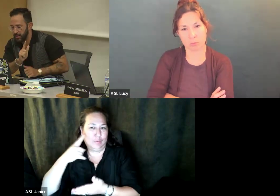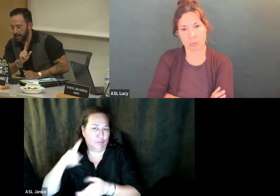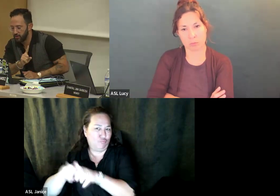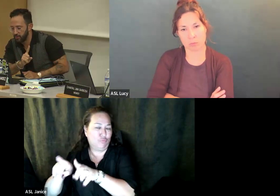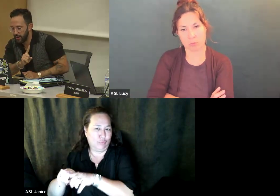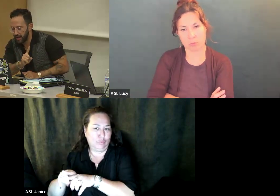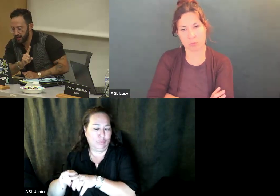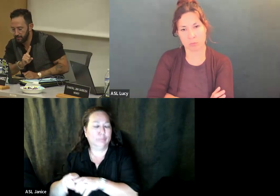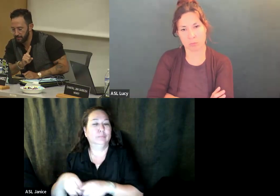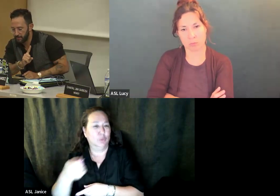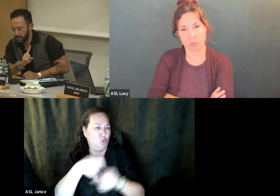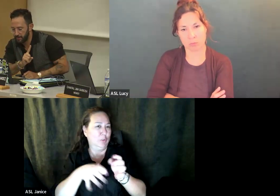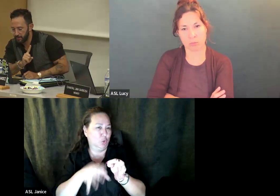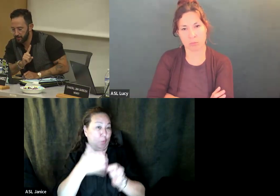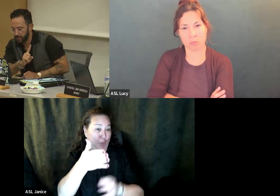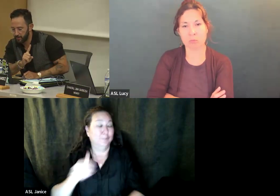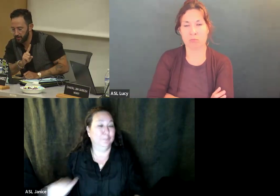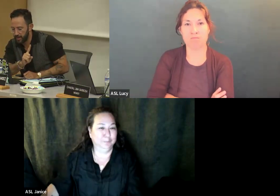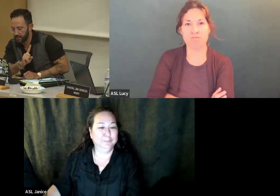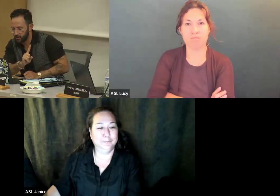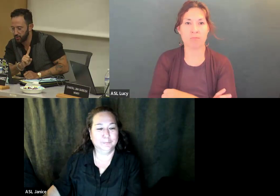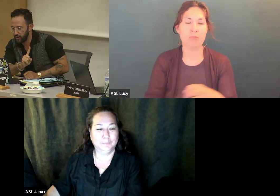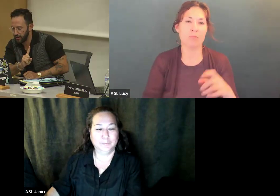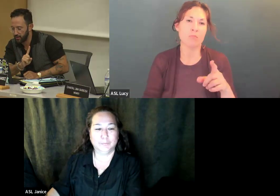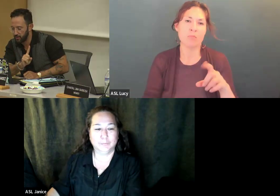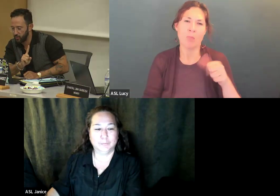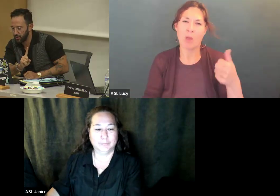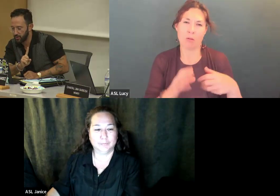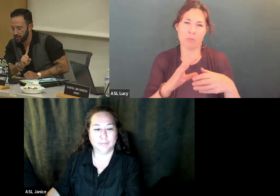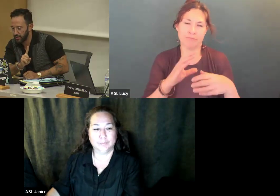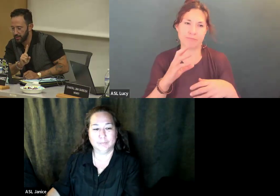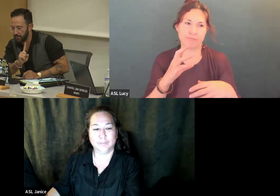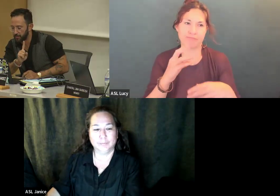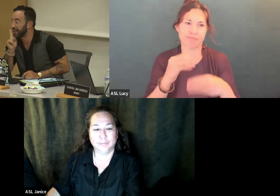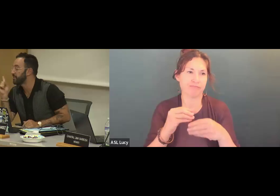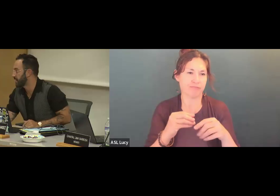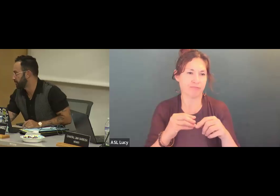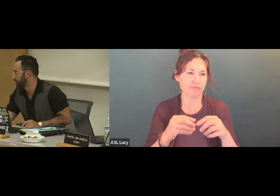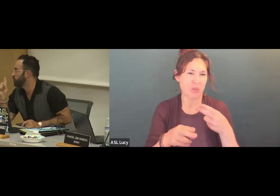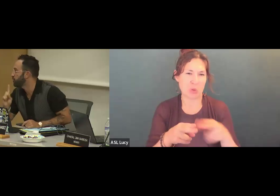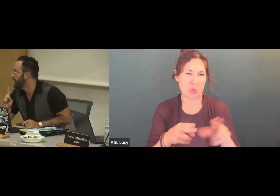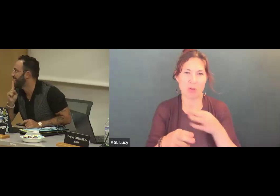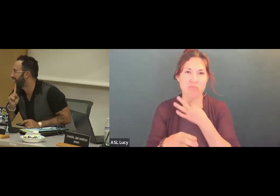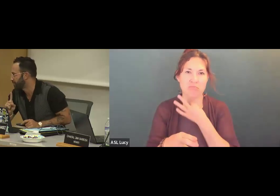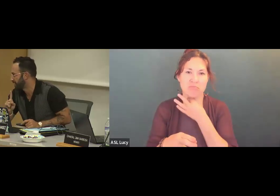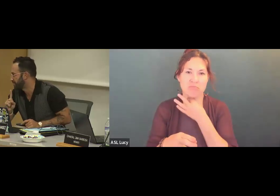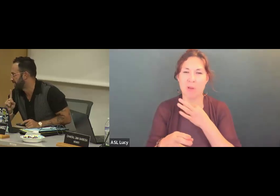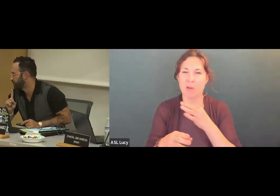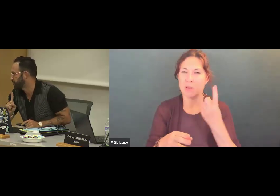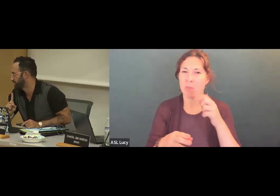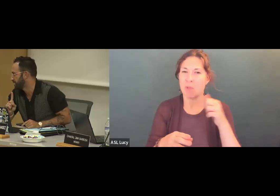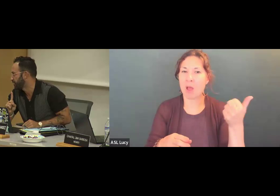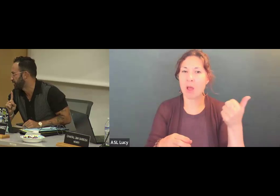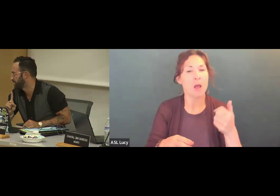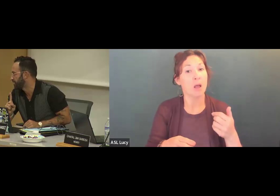Great. I do have, I guess, a quick wondering. I have a second piece. Do we have a hiring update,